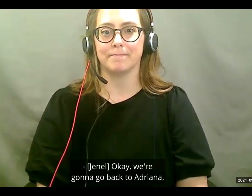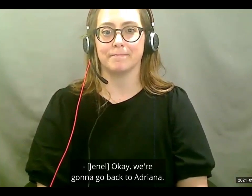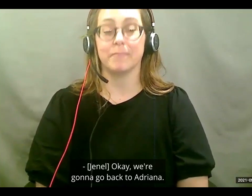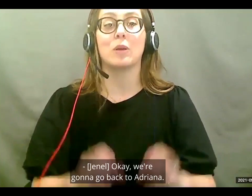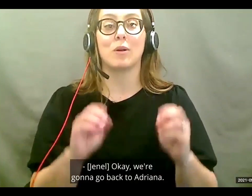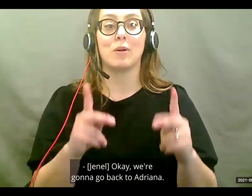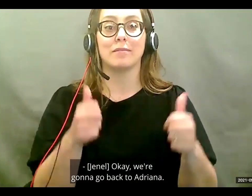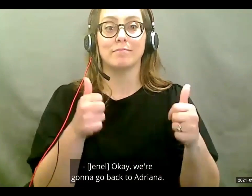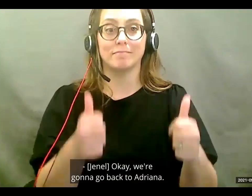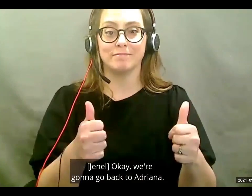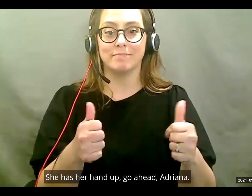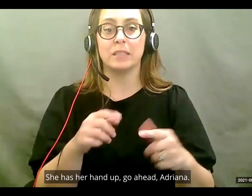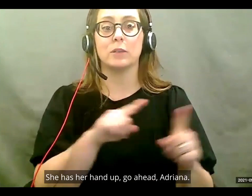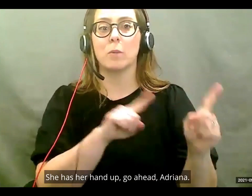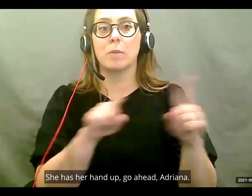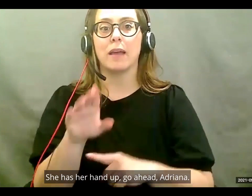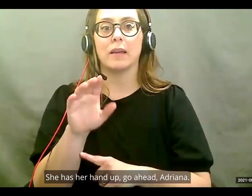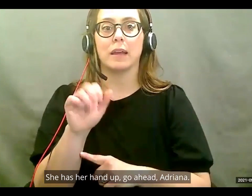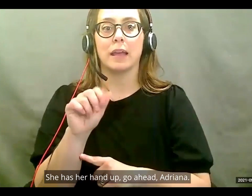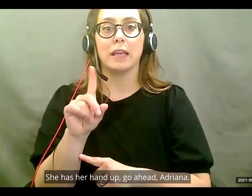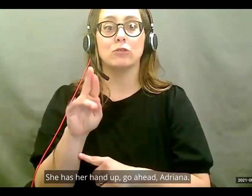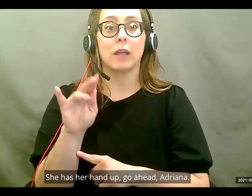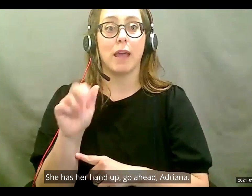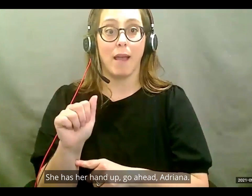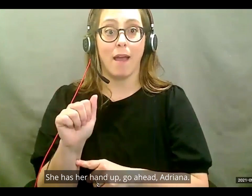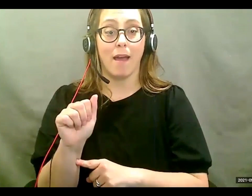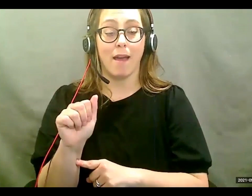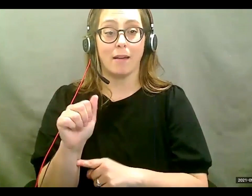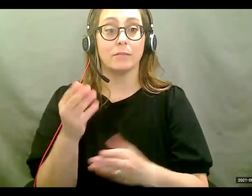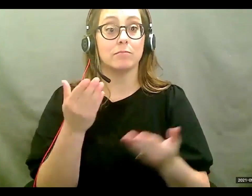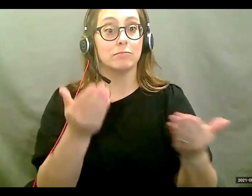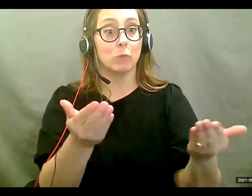Okay, we're going to go back to Adriana. She has her hand up. Go ahead, Adriana.